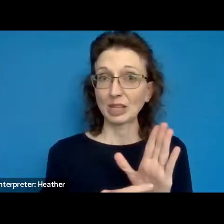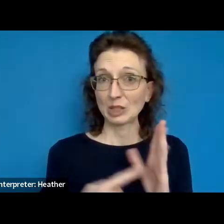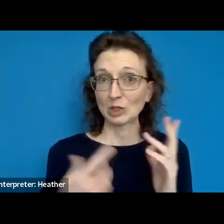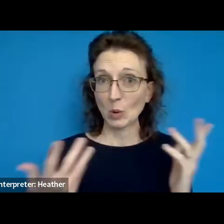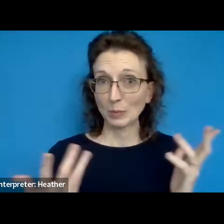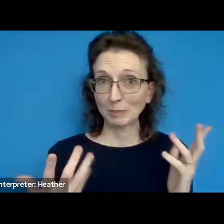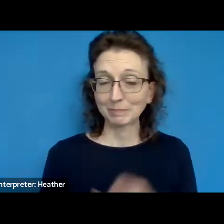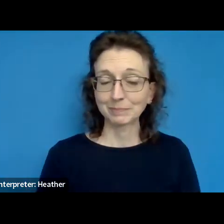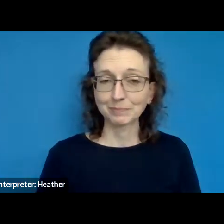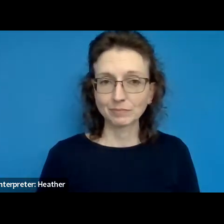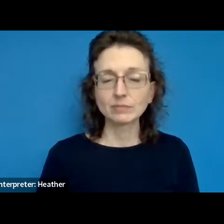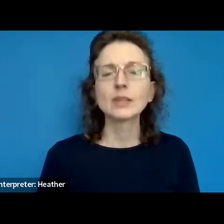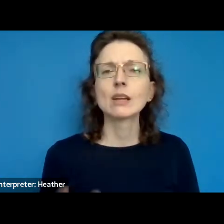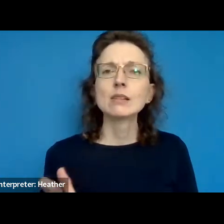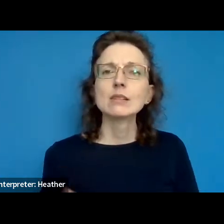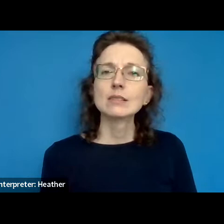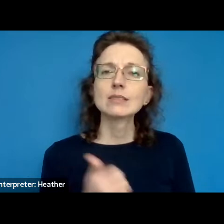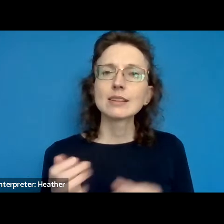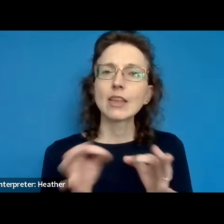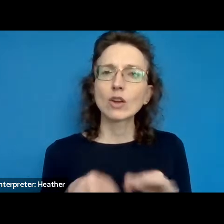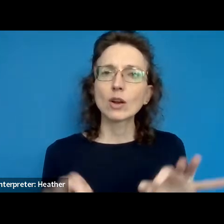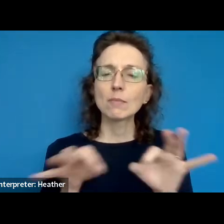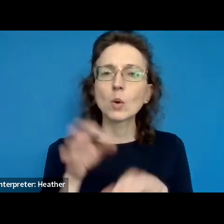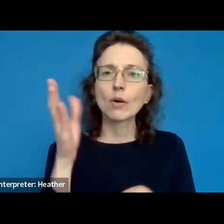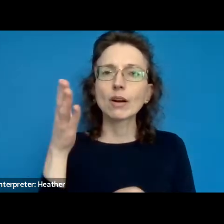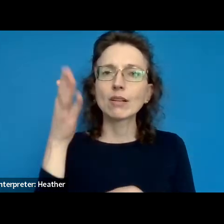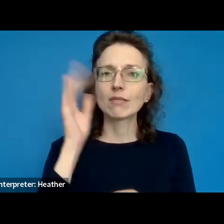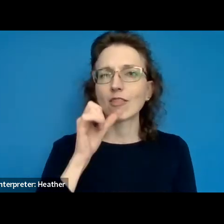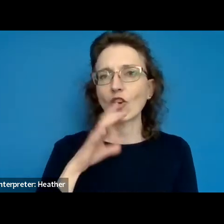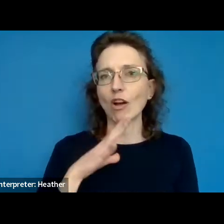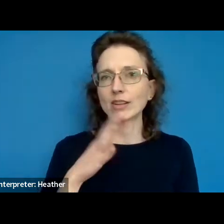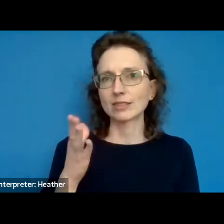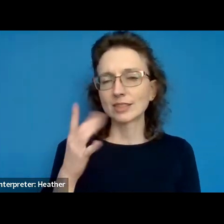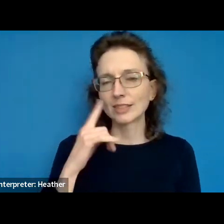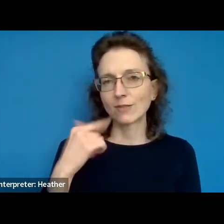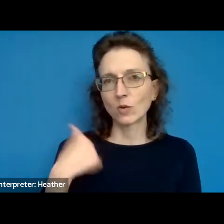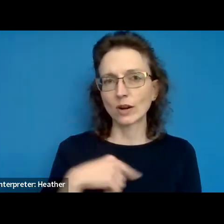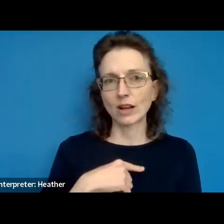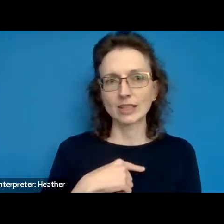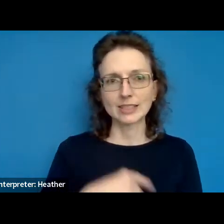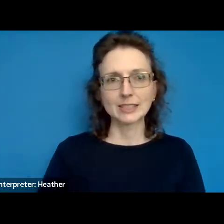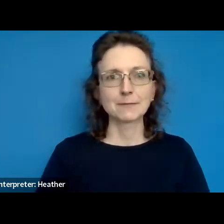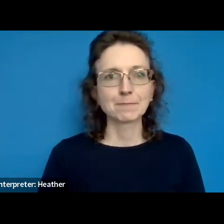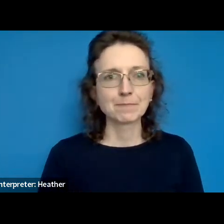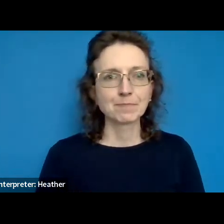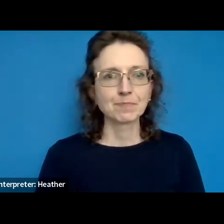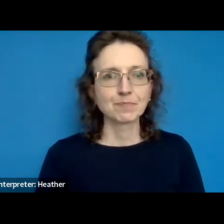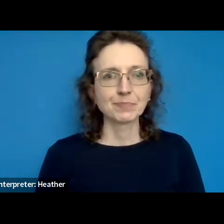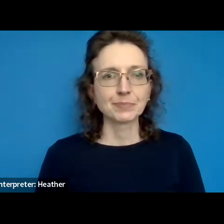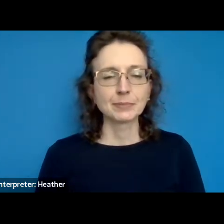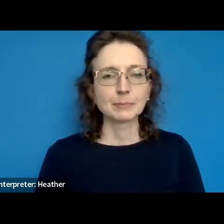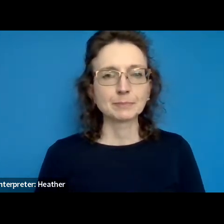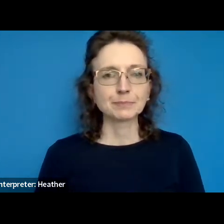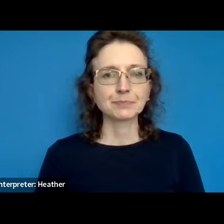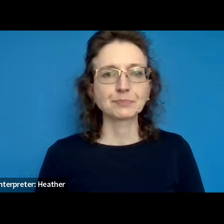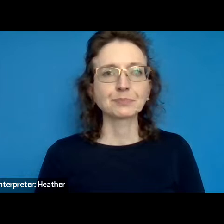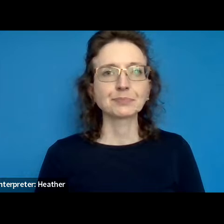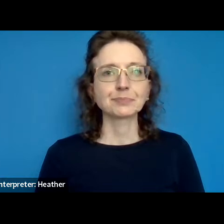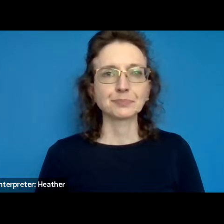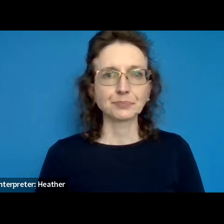is another important deity, a goddess for us. Her name is Hikuleo, and she